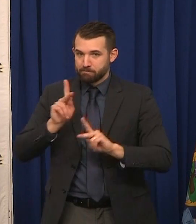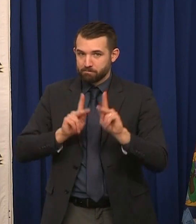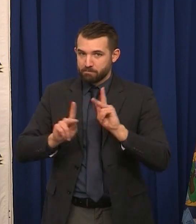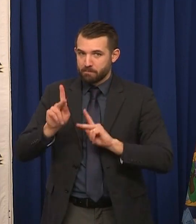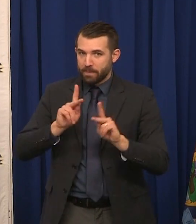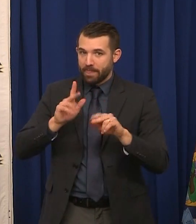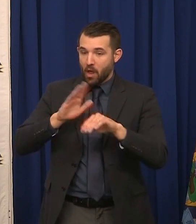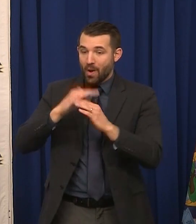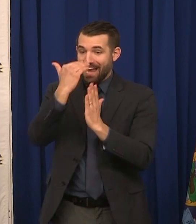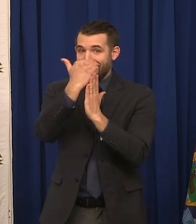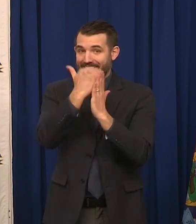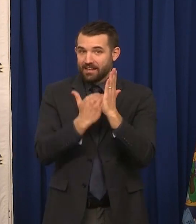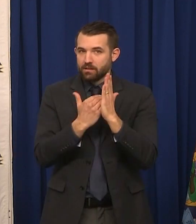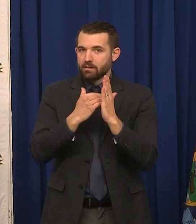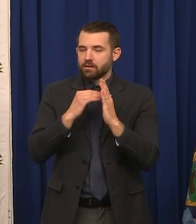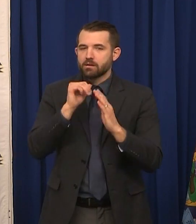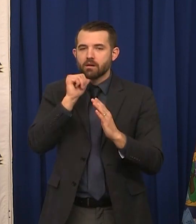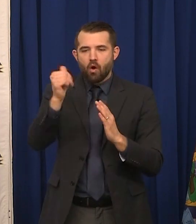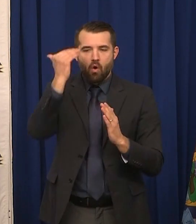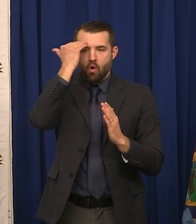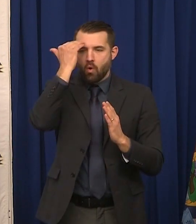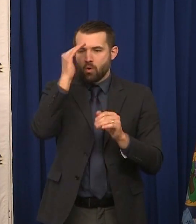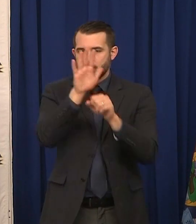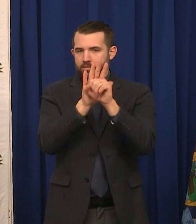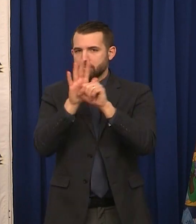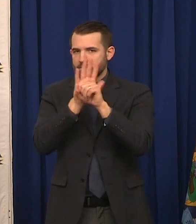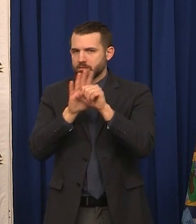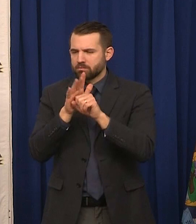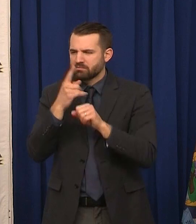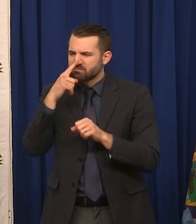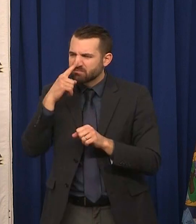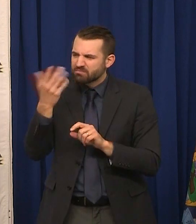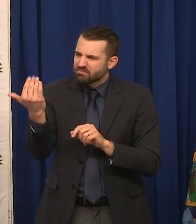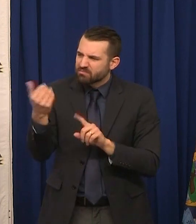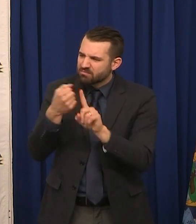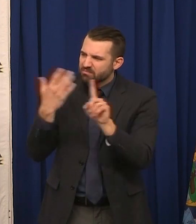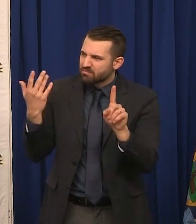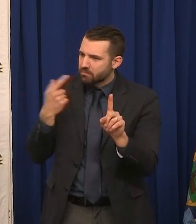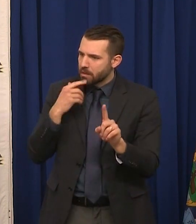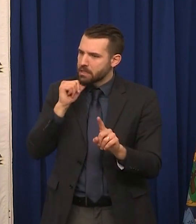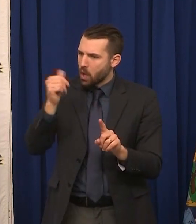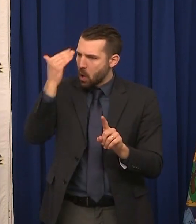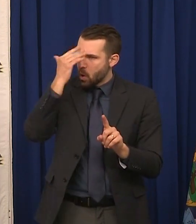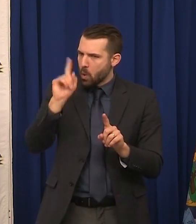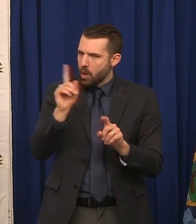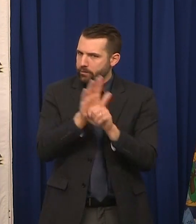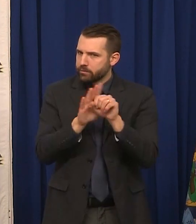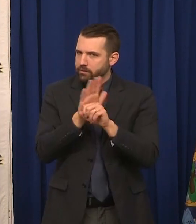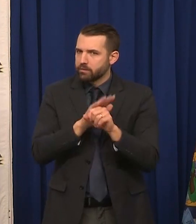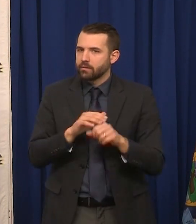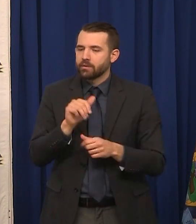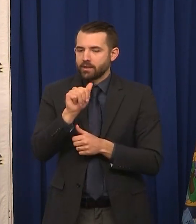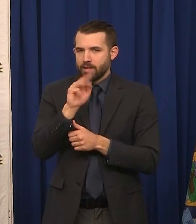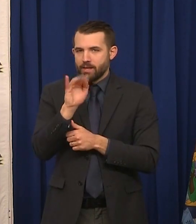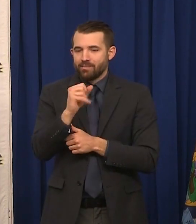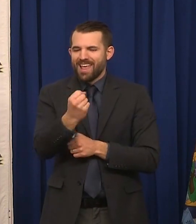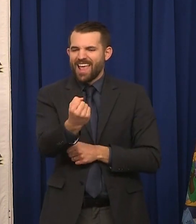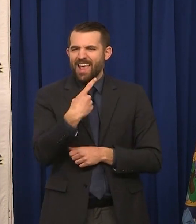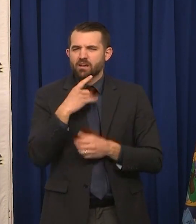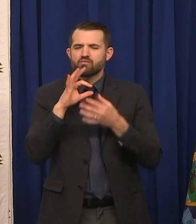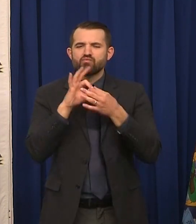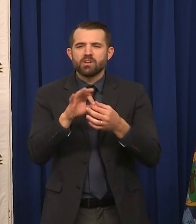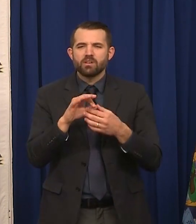unknown counties. Can you explain how that works? Great. So Amy's question is about what is meant when we